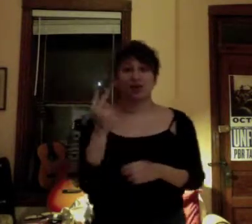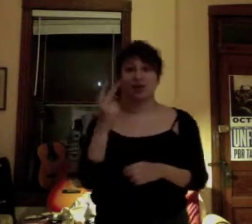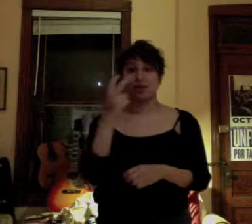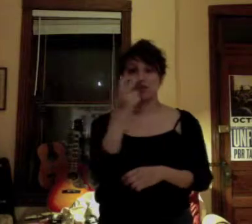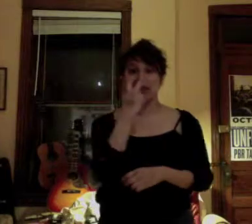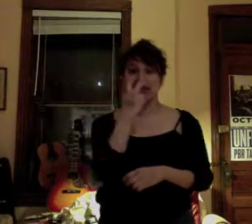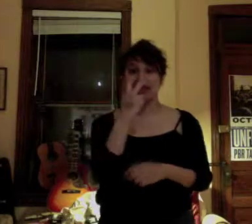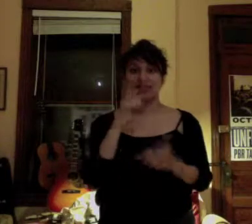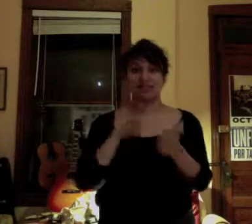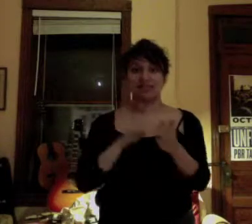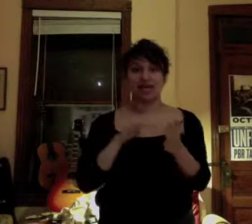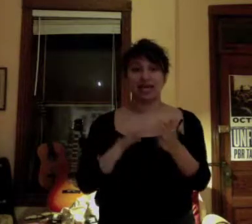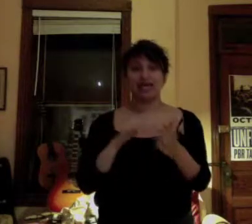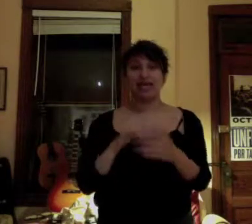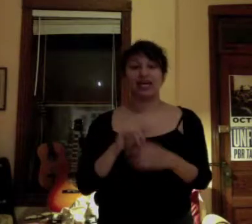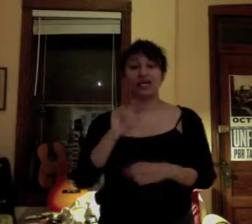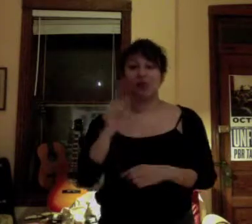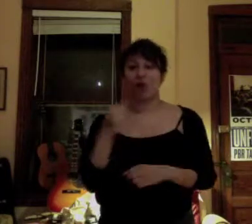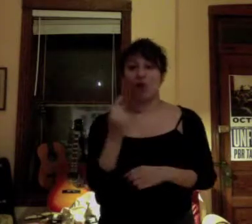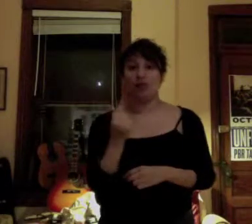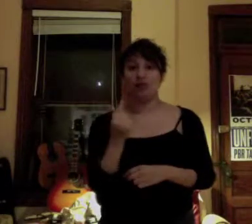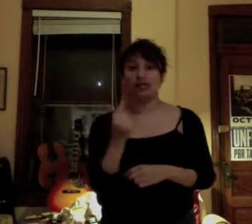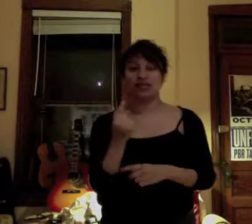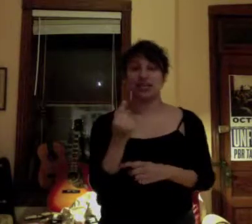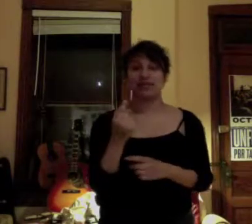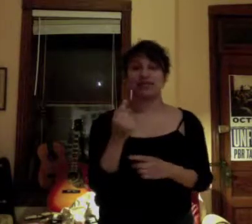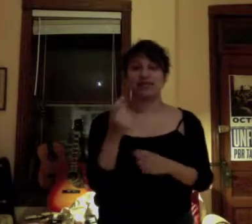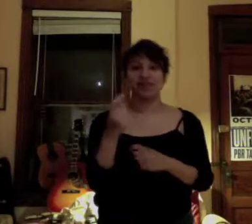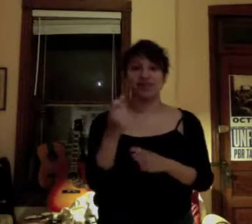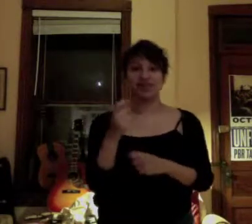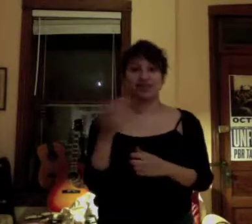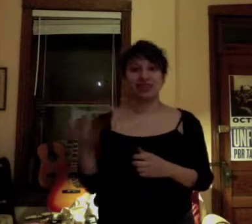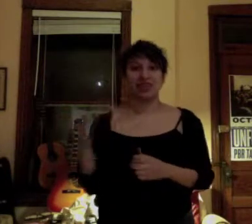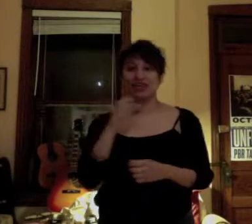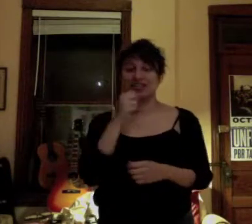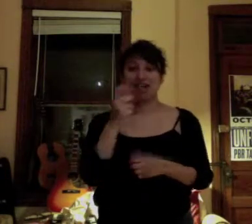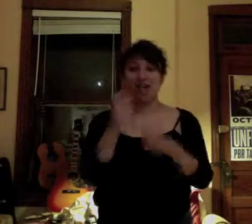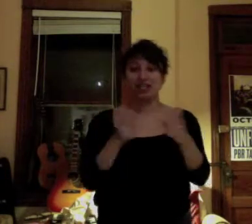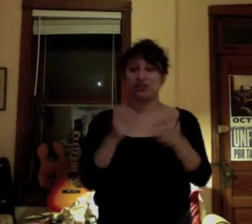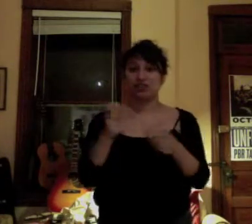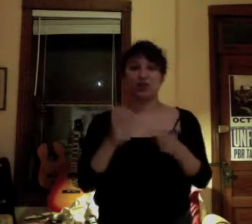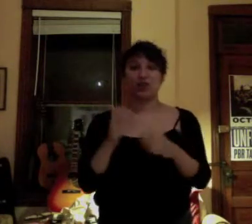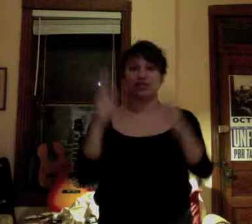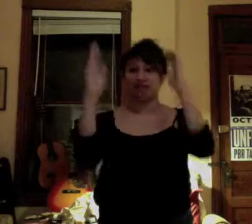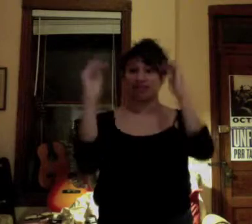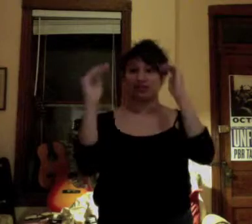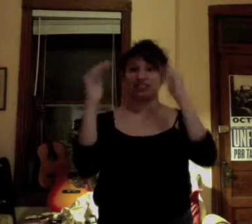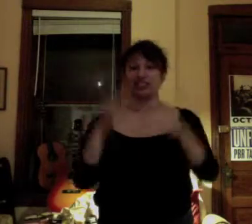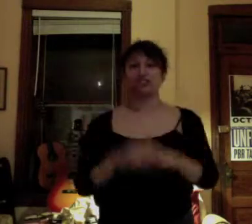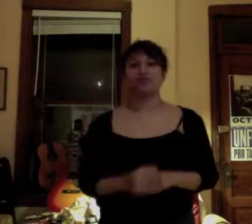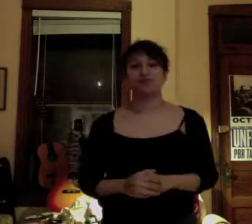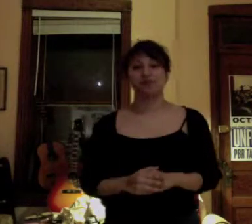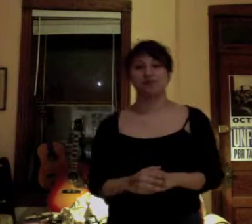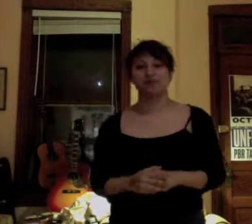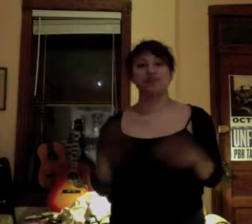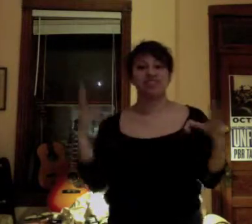In summary, if we learn to live with fear as an ally, which navigates our path in the direction of